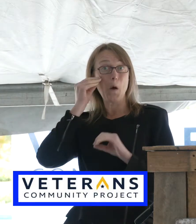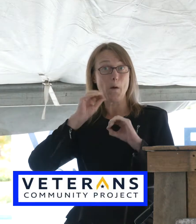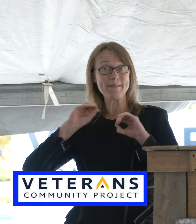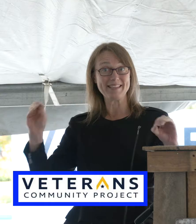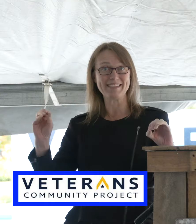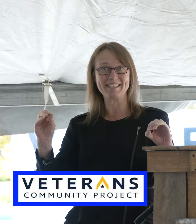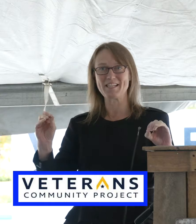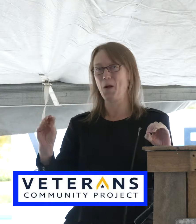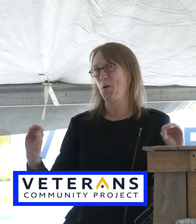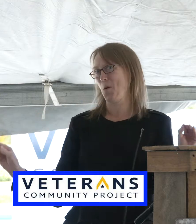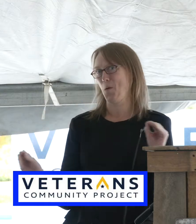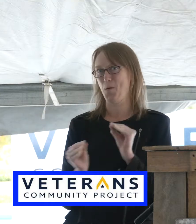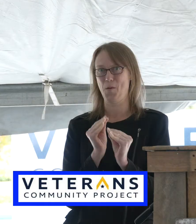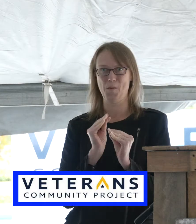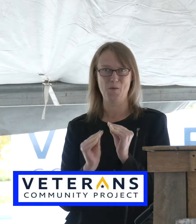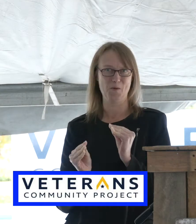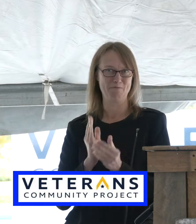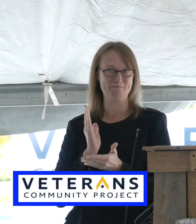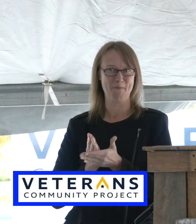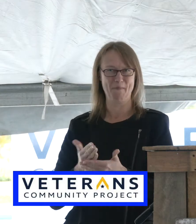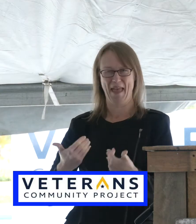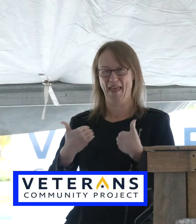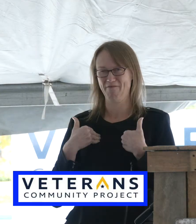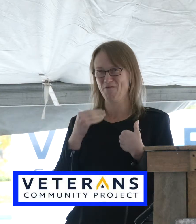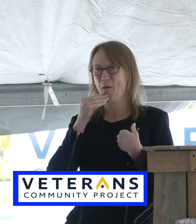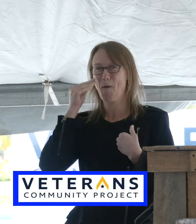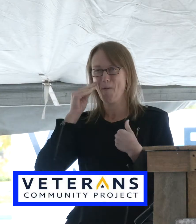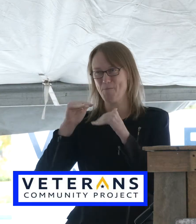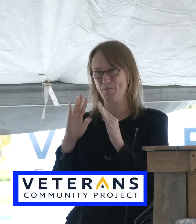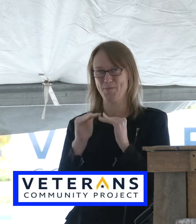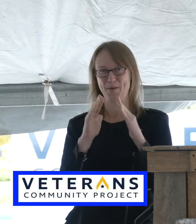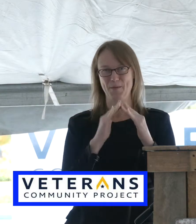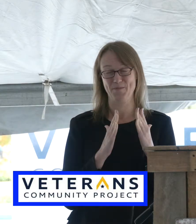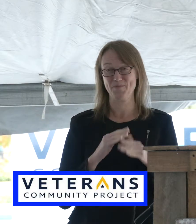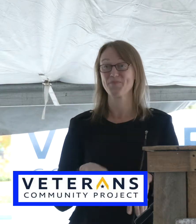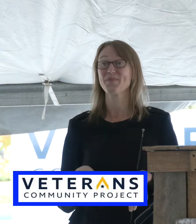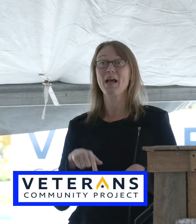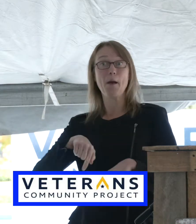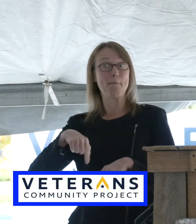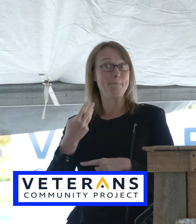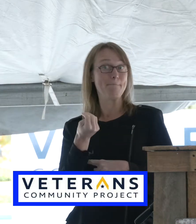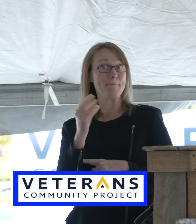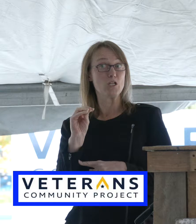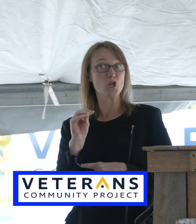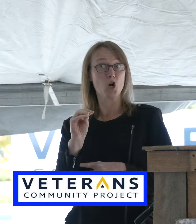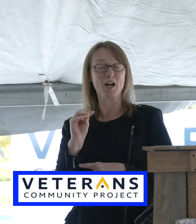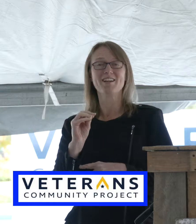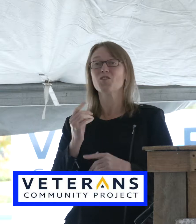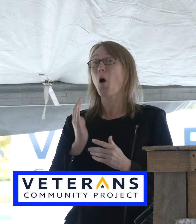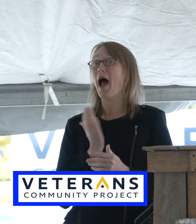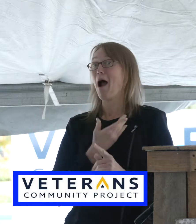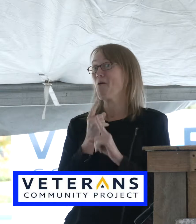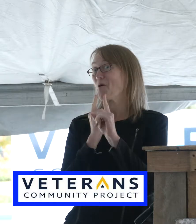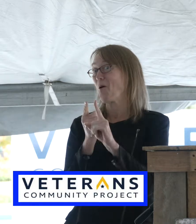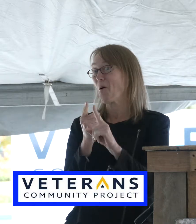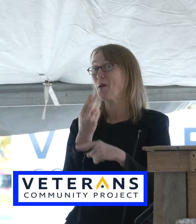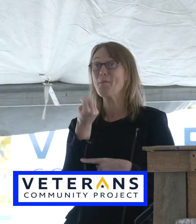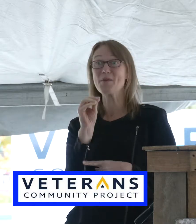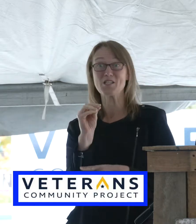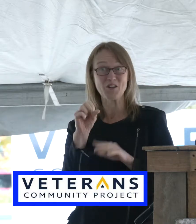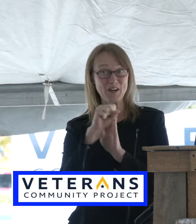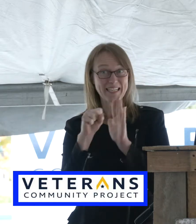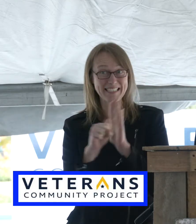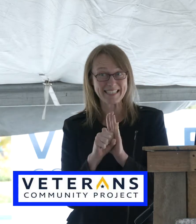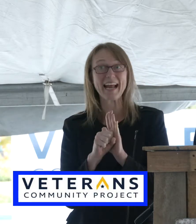that this is a day when we start the endeavor for Missouri to become the very first state in the country to eradicate veterans homelessness statewide.